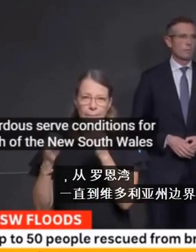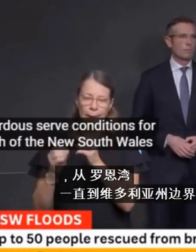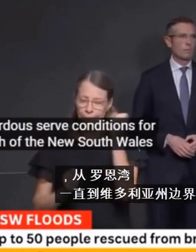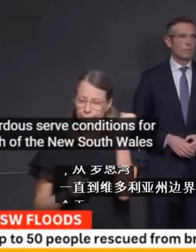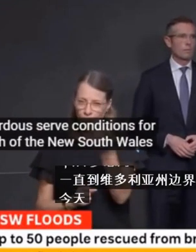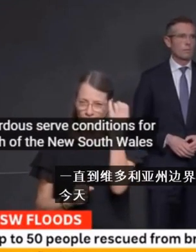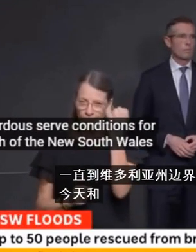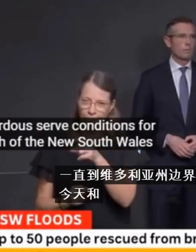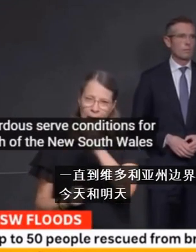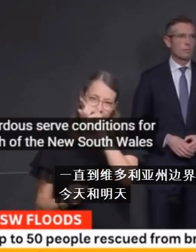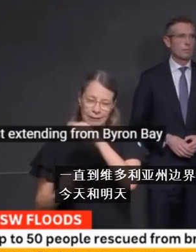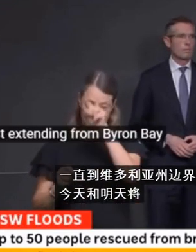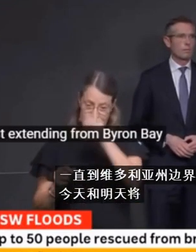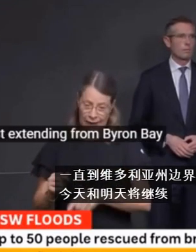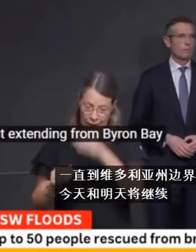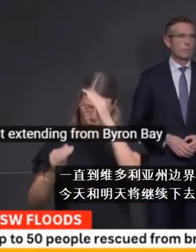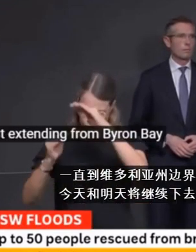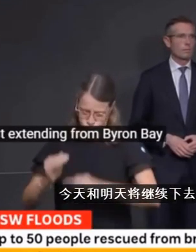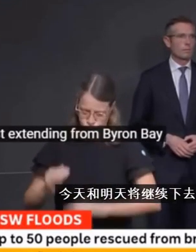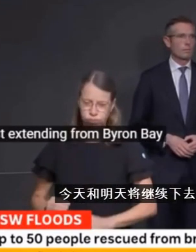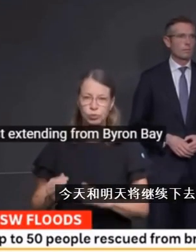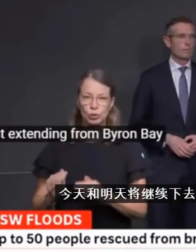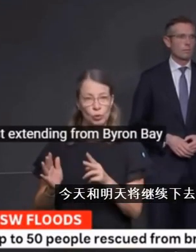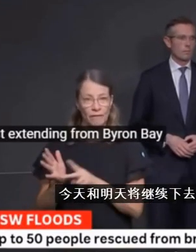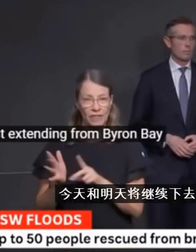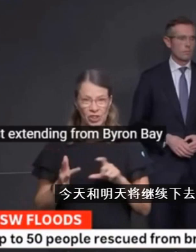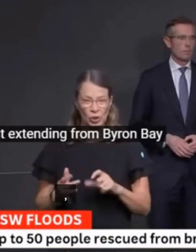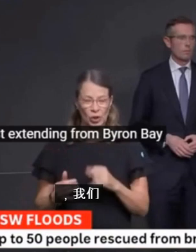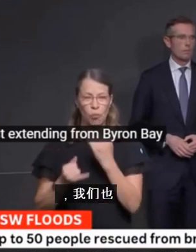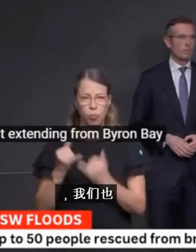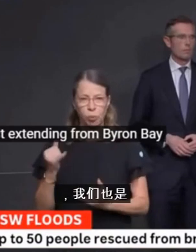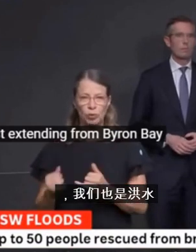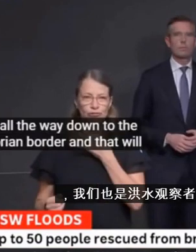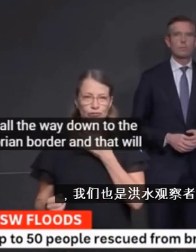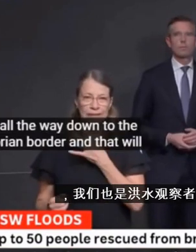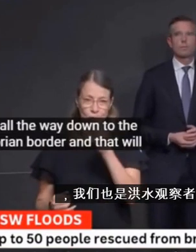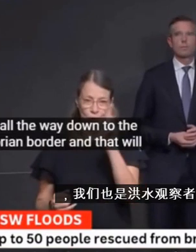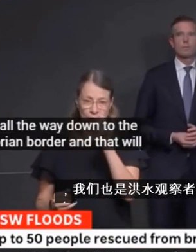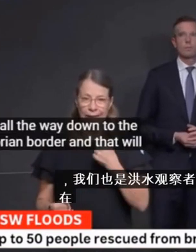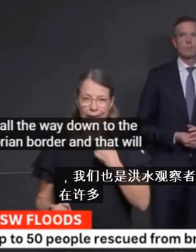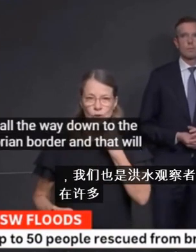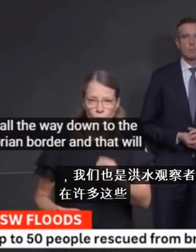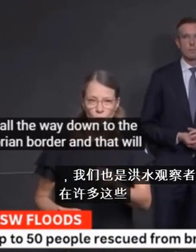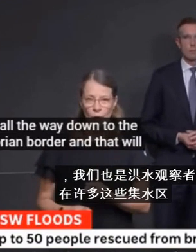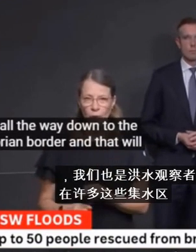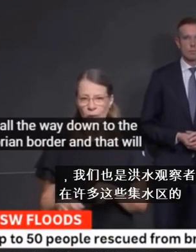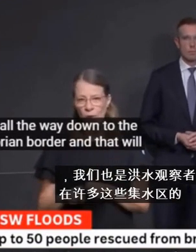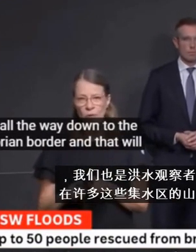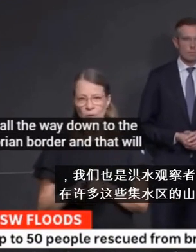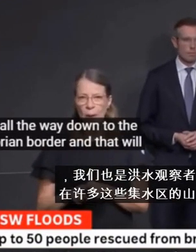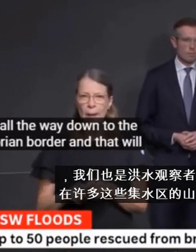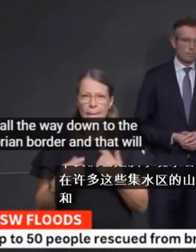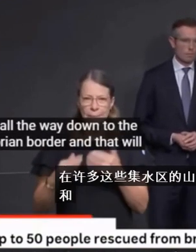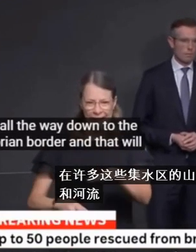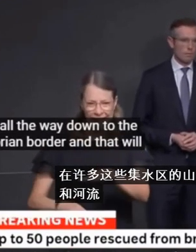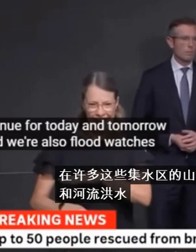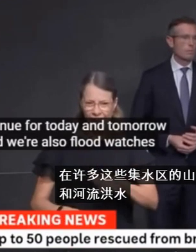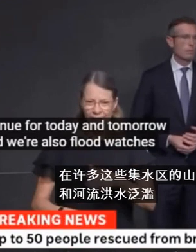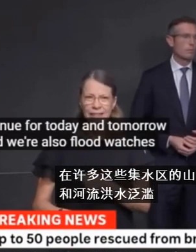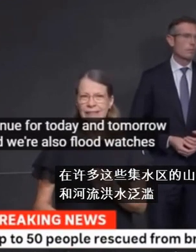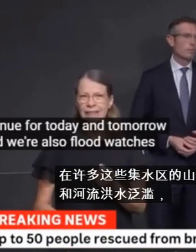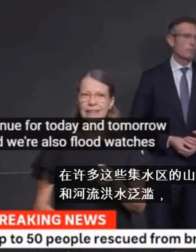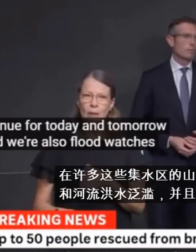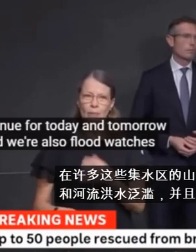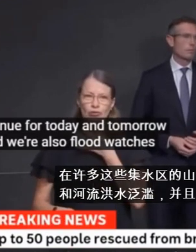Victorian border, and that will continue for today and tomorrow. And we're also flood watches current for many of these catchments for flash and